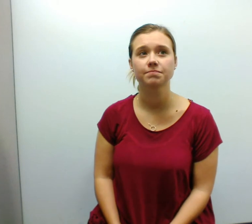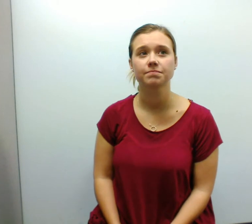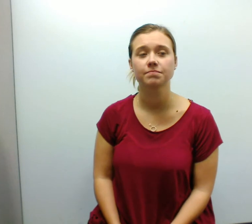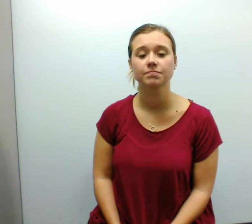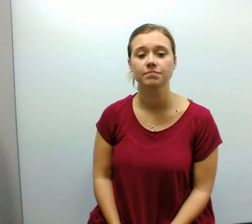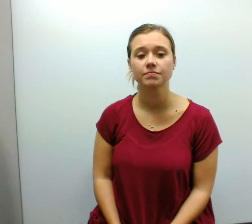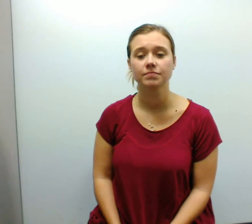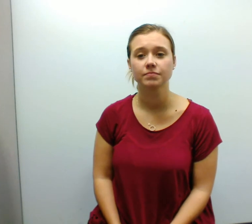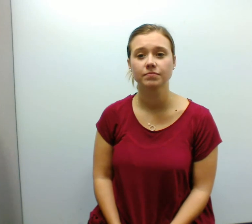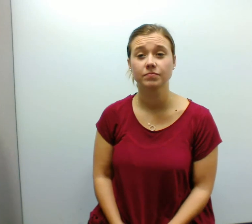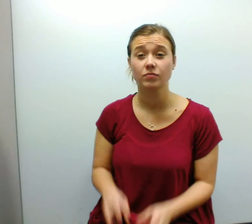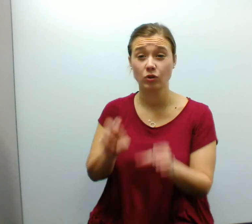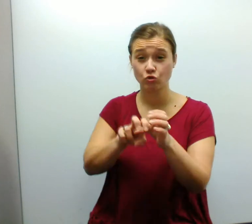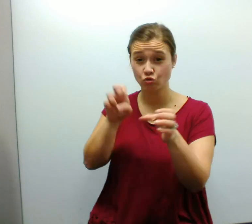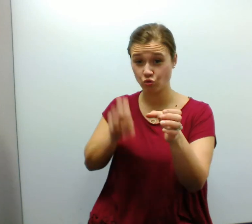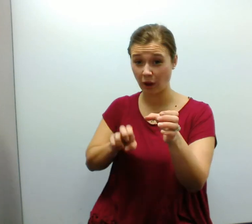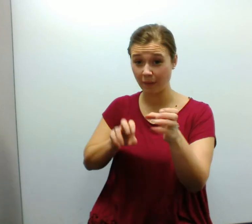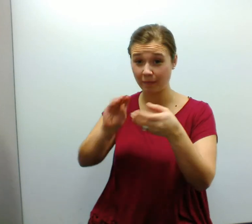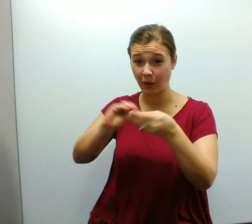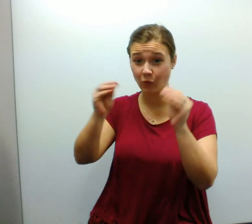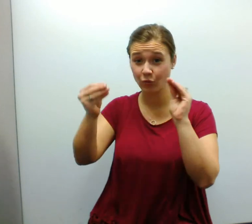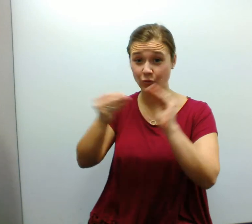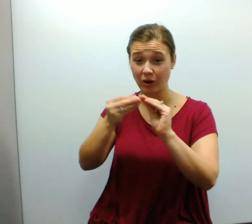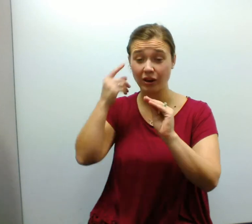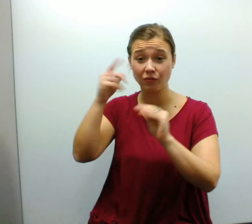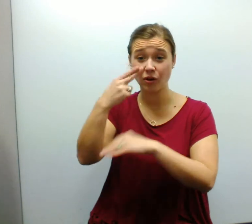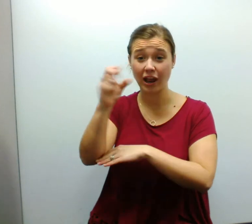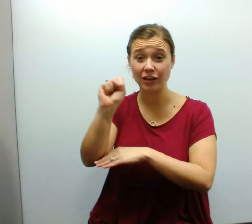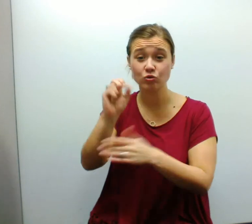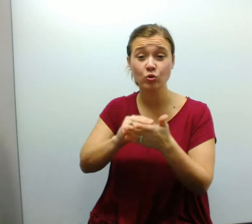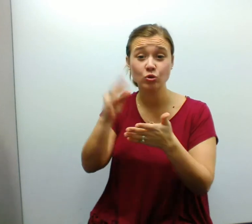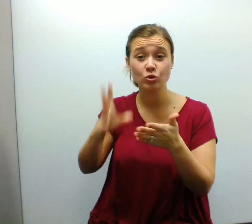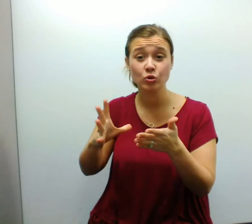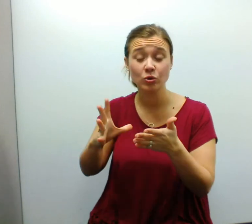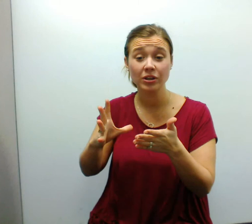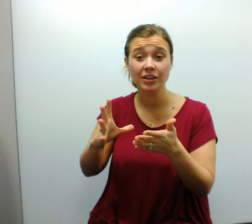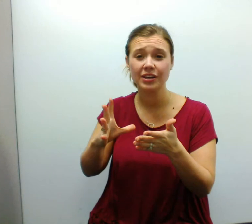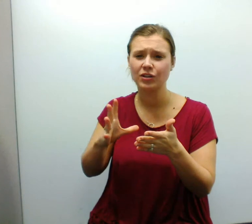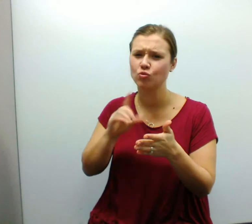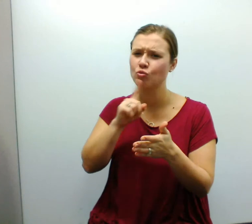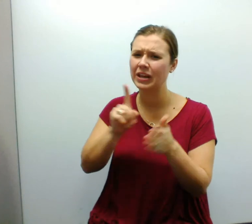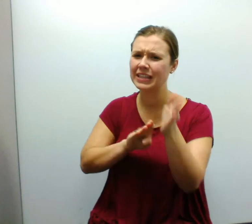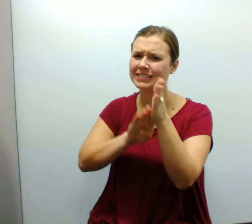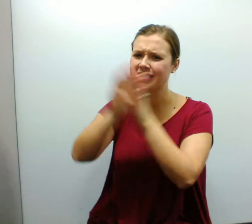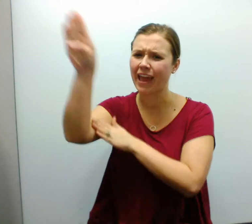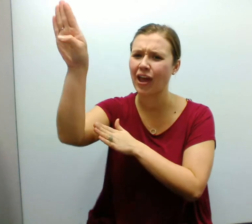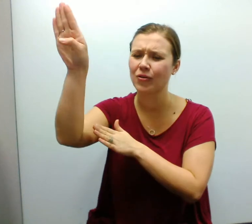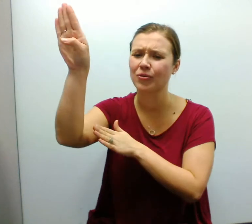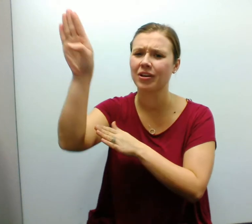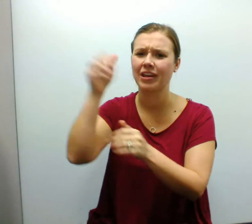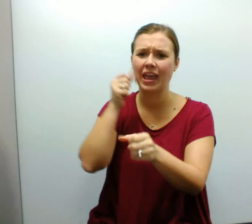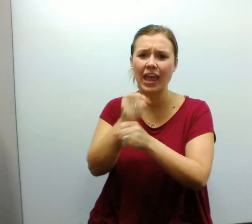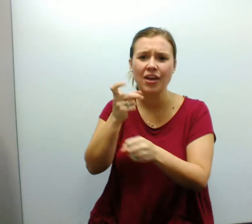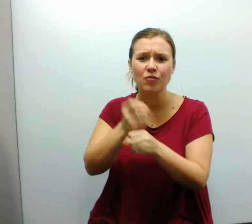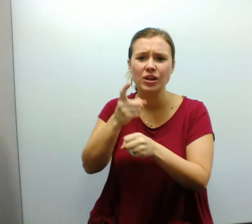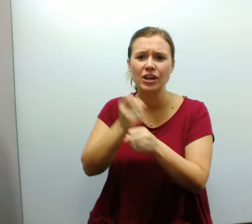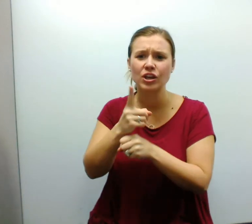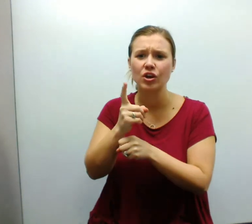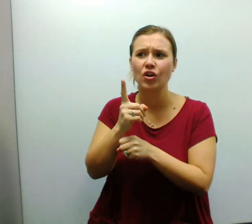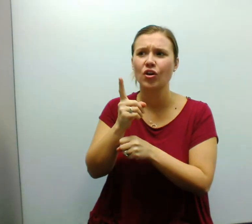The dropout rate in the United States for high school students is staggering. Every year, thousands of students